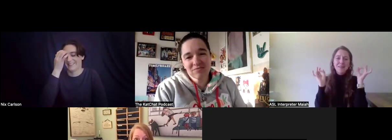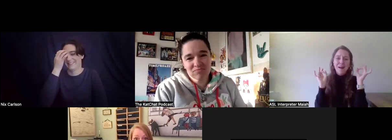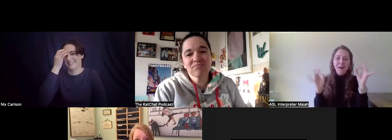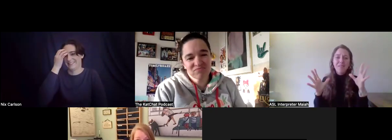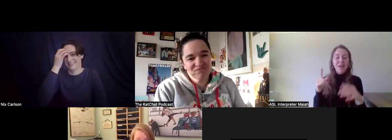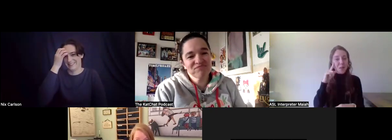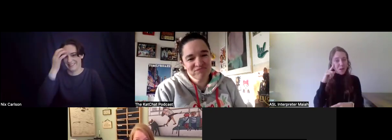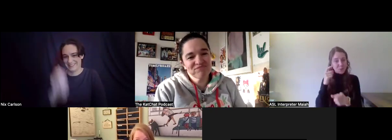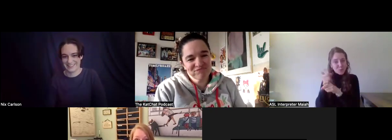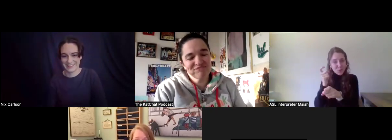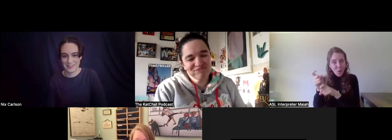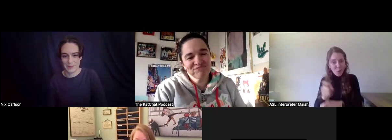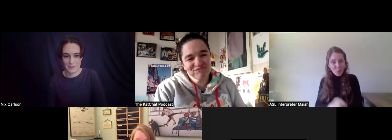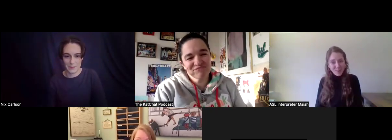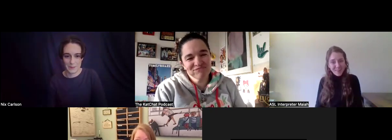joke.